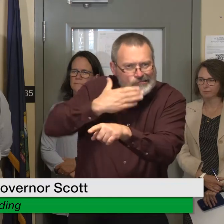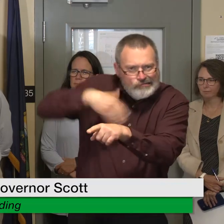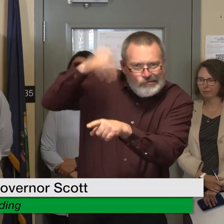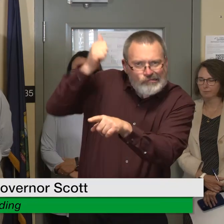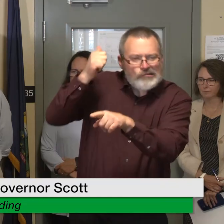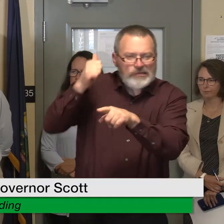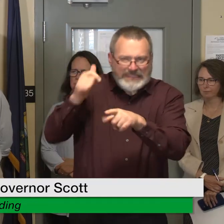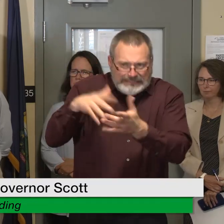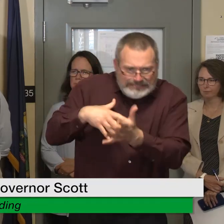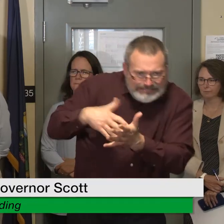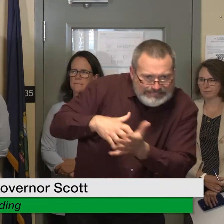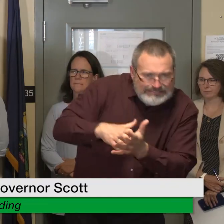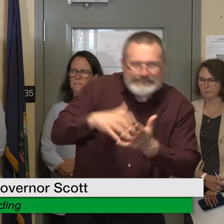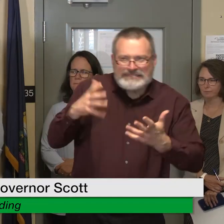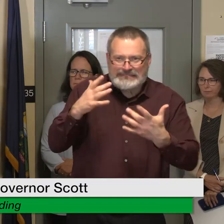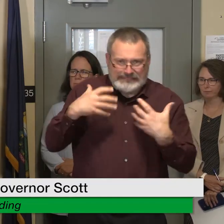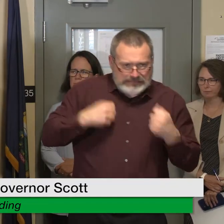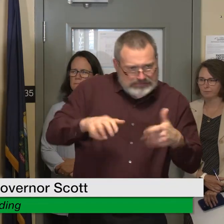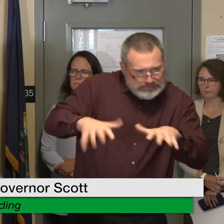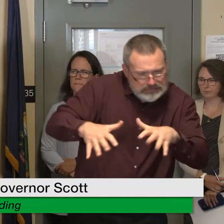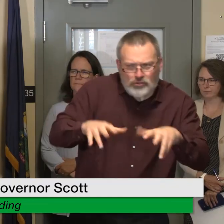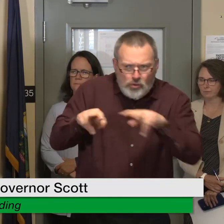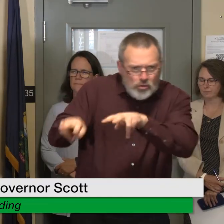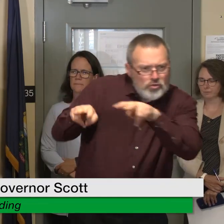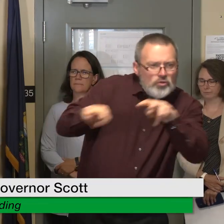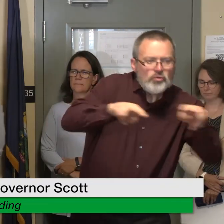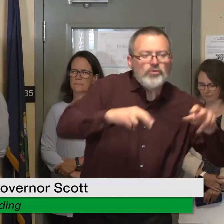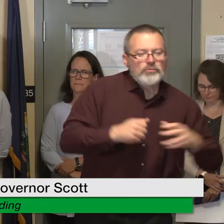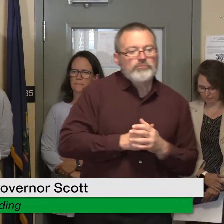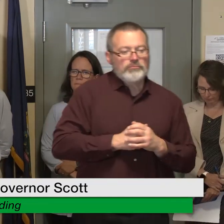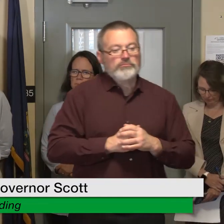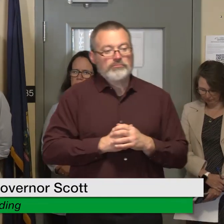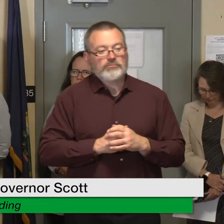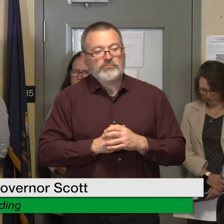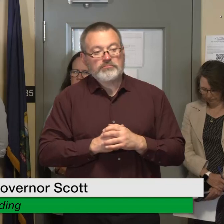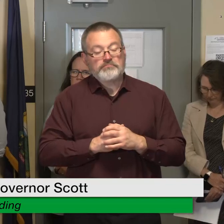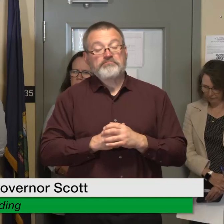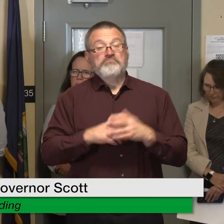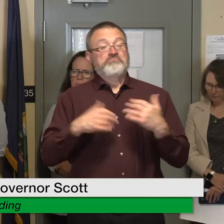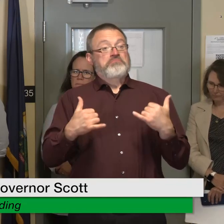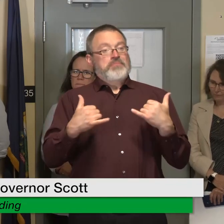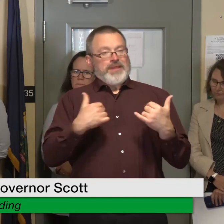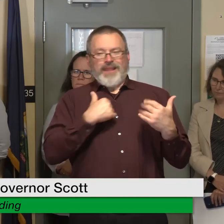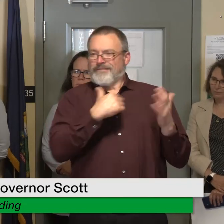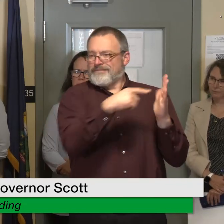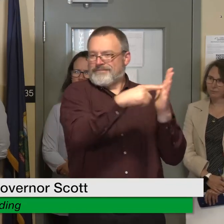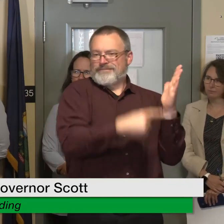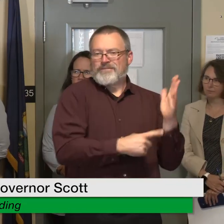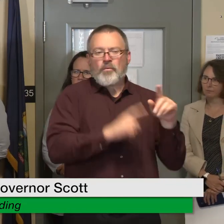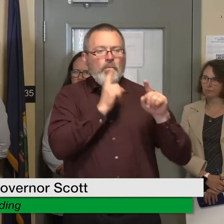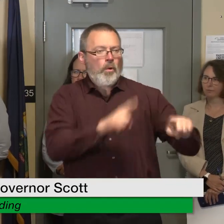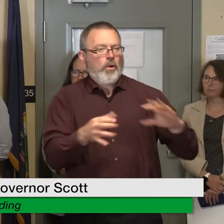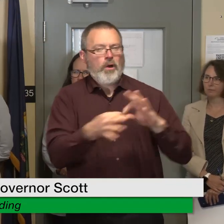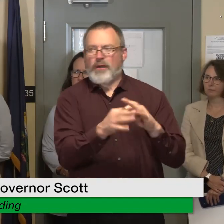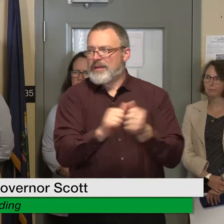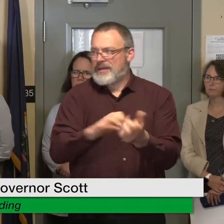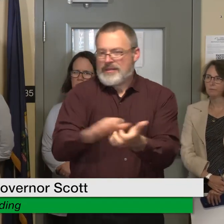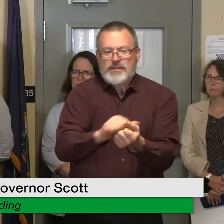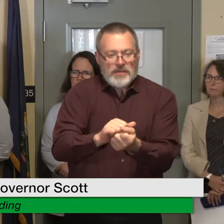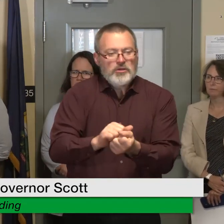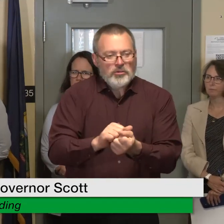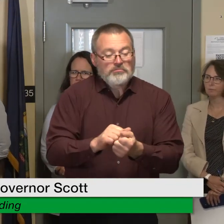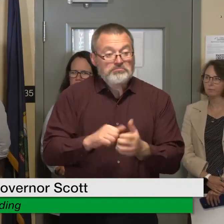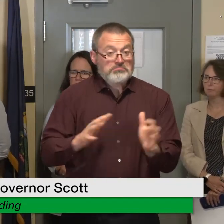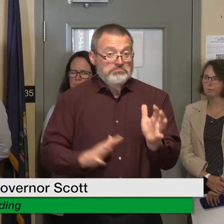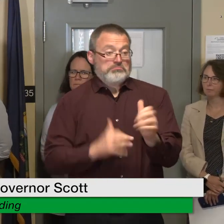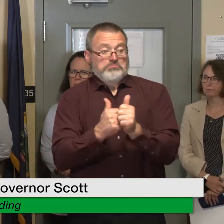I wanted to give you an update on some of our damage reporting, especially around our 211 data. As of this morning, we've